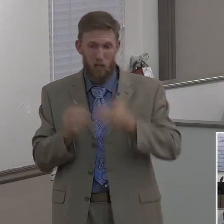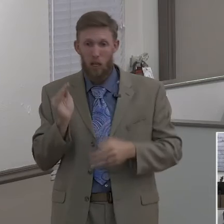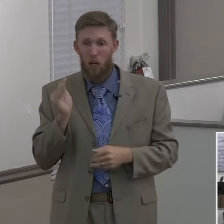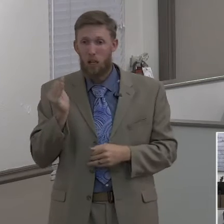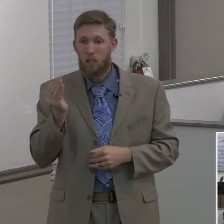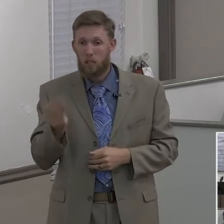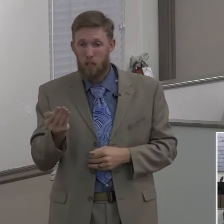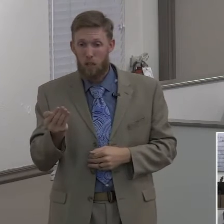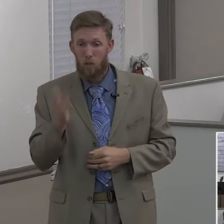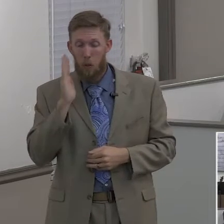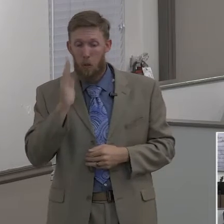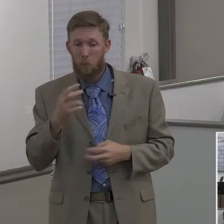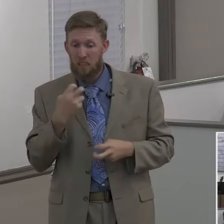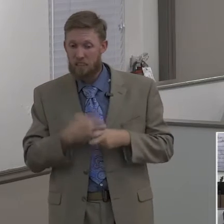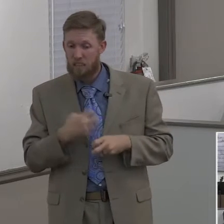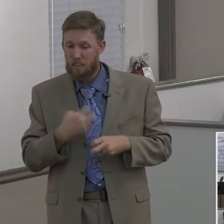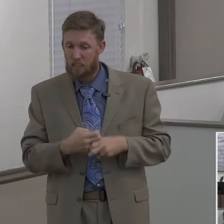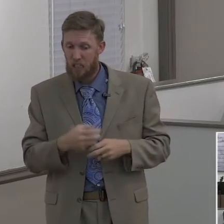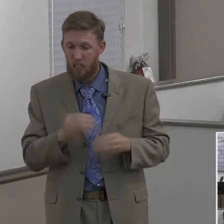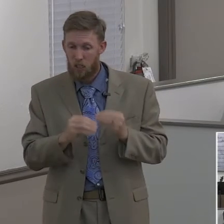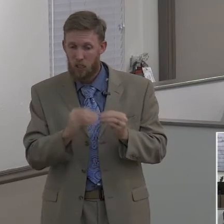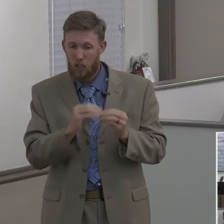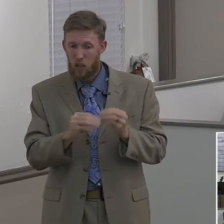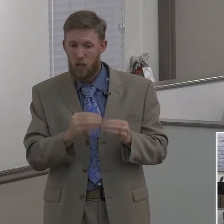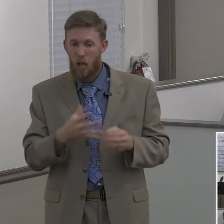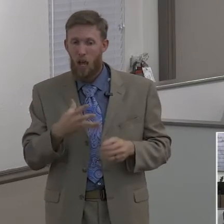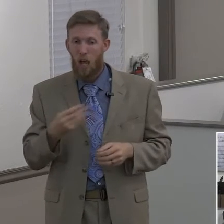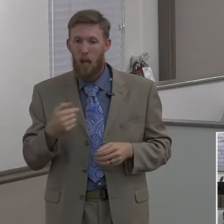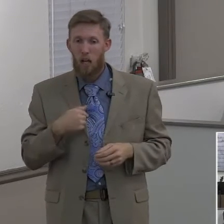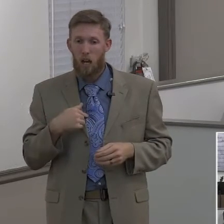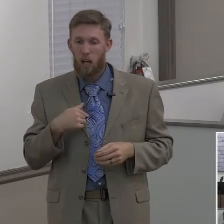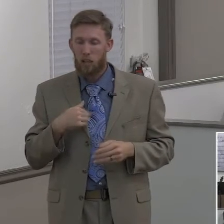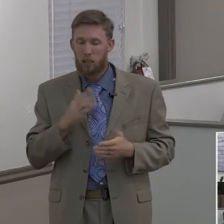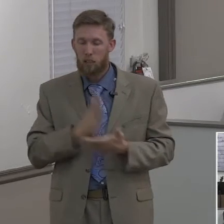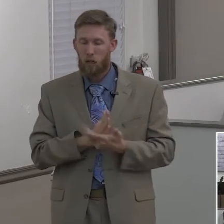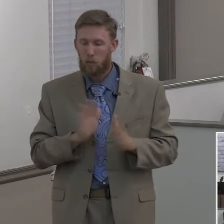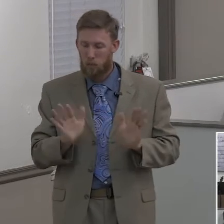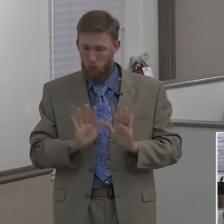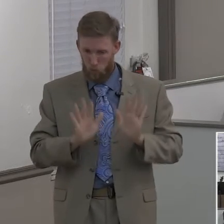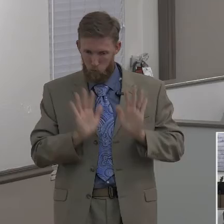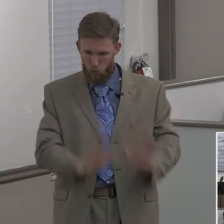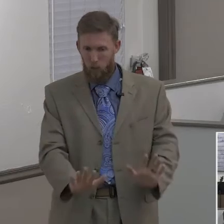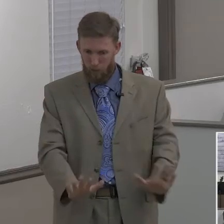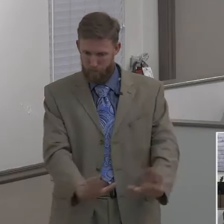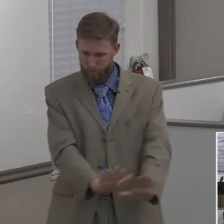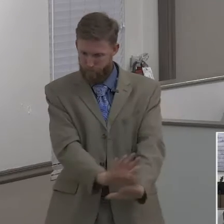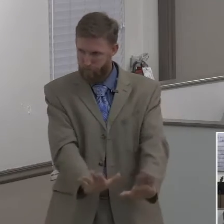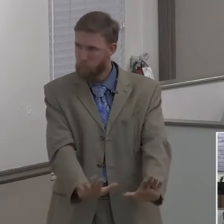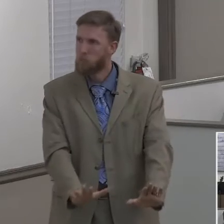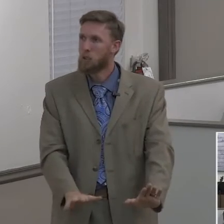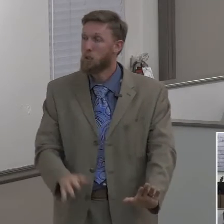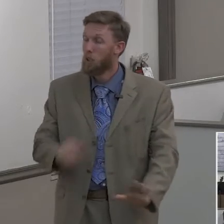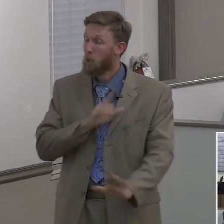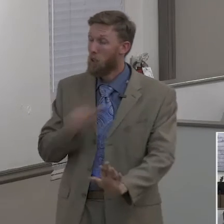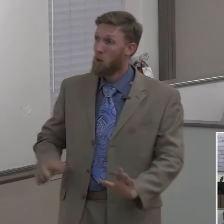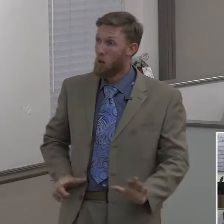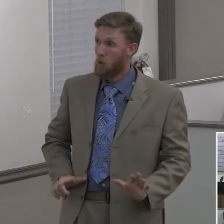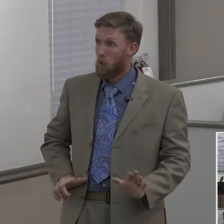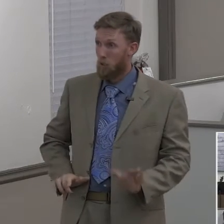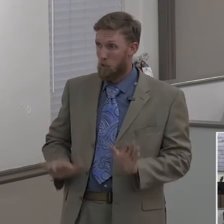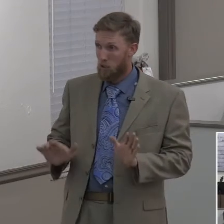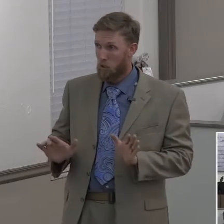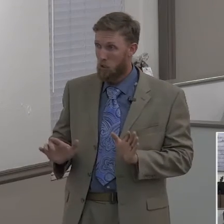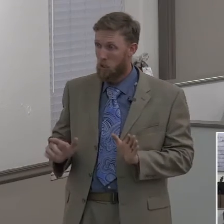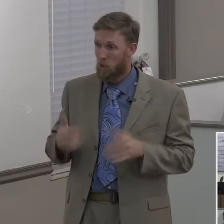difficult to fix, I stopped. And I turned this concern over to God. I said,